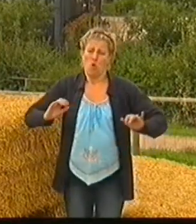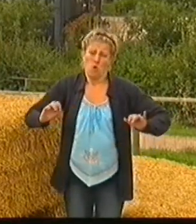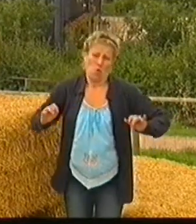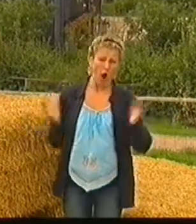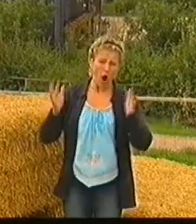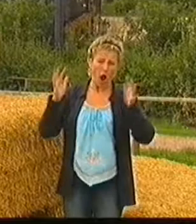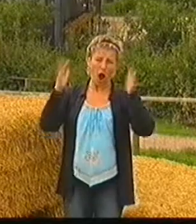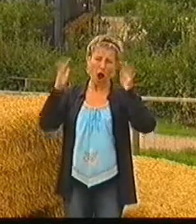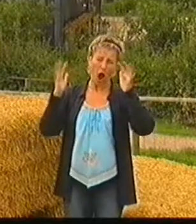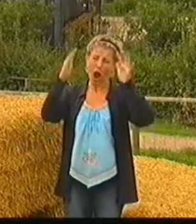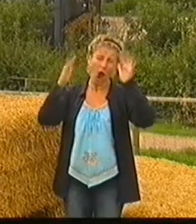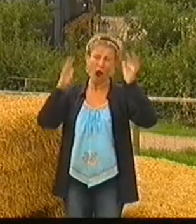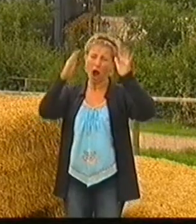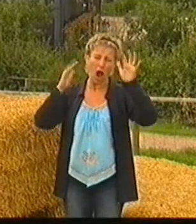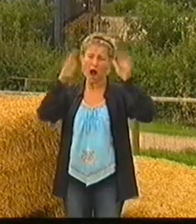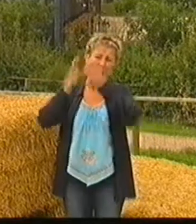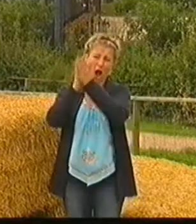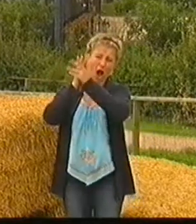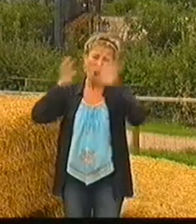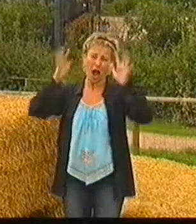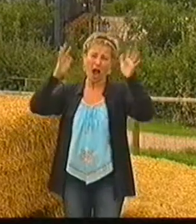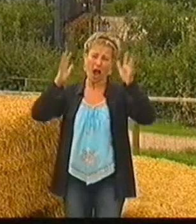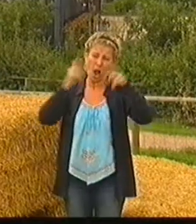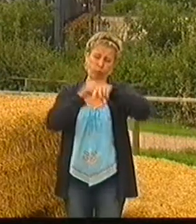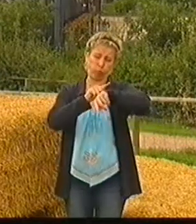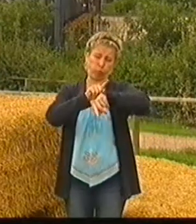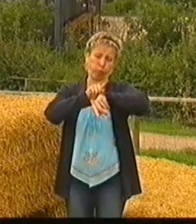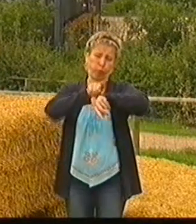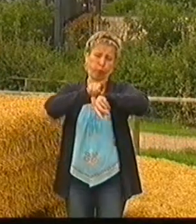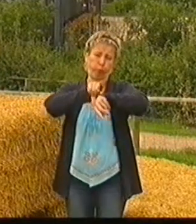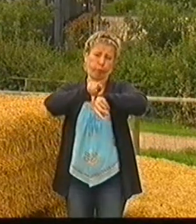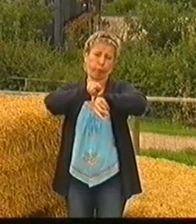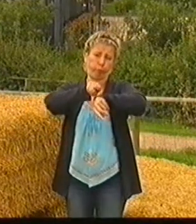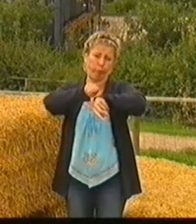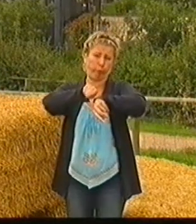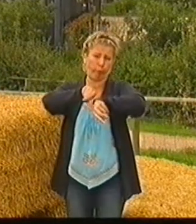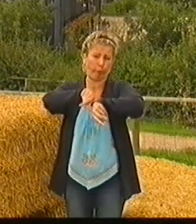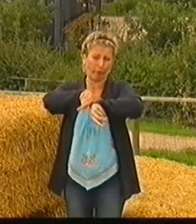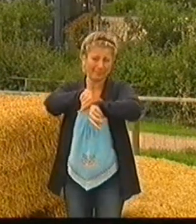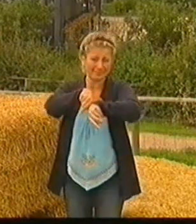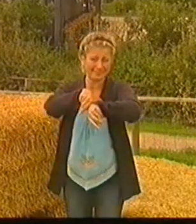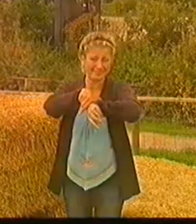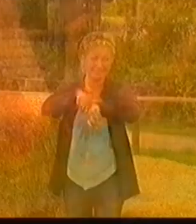kings." The cheering that followed this speech went on for many minutes.